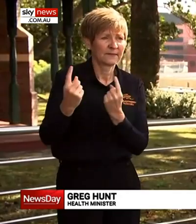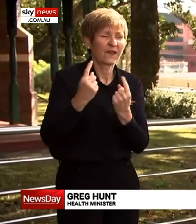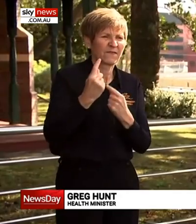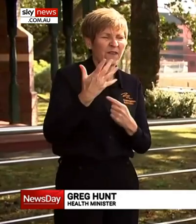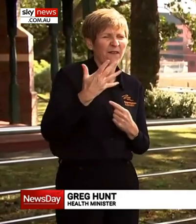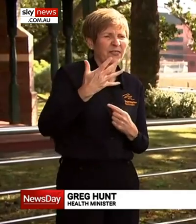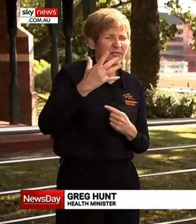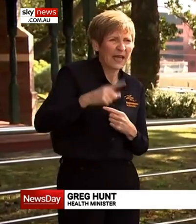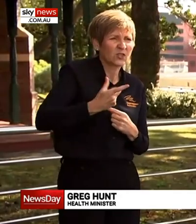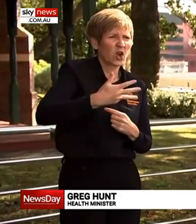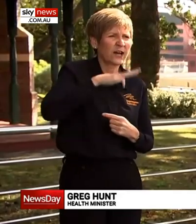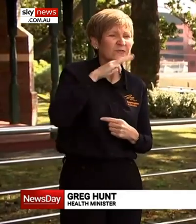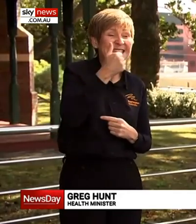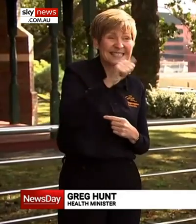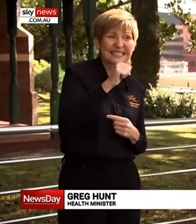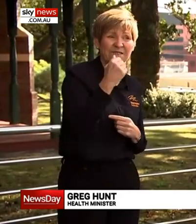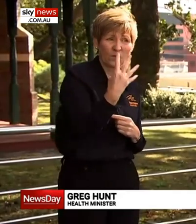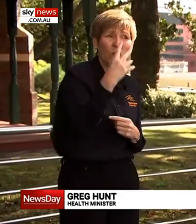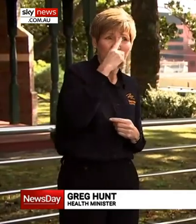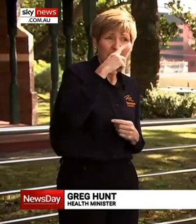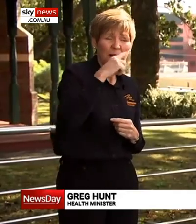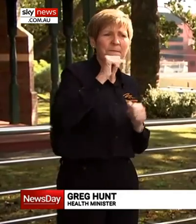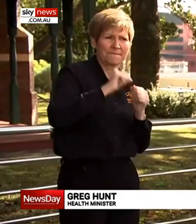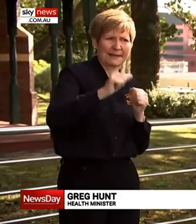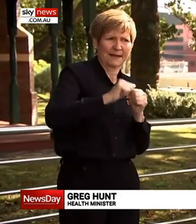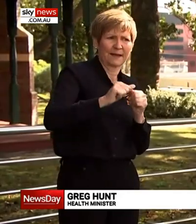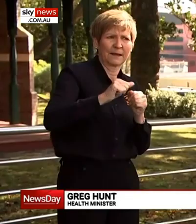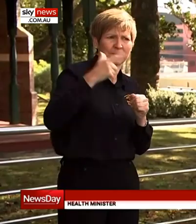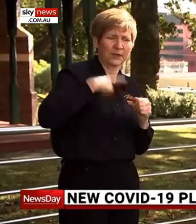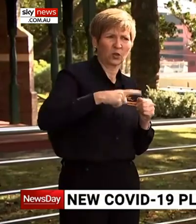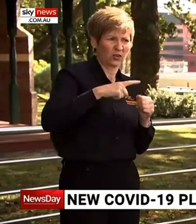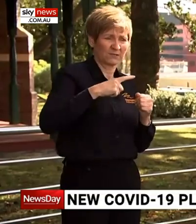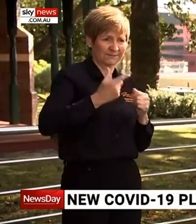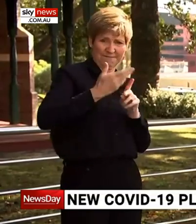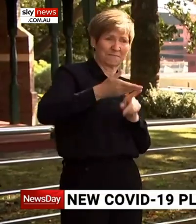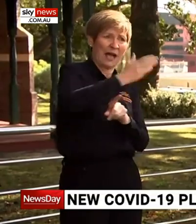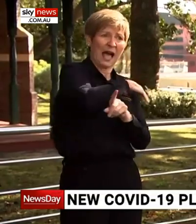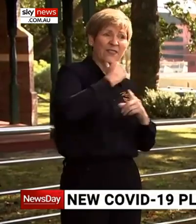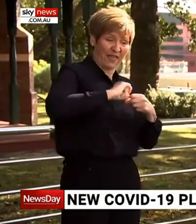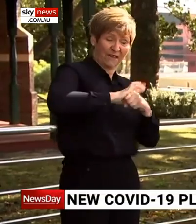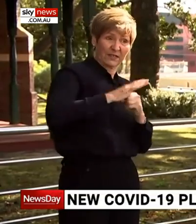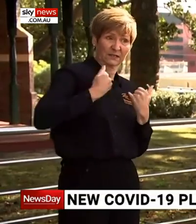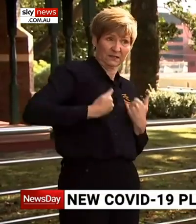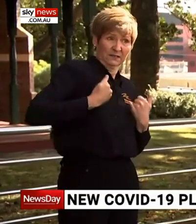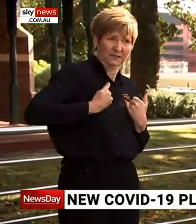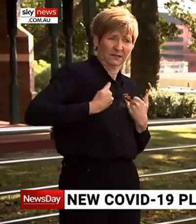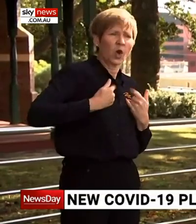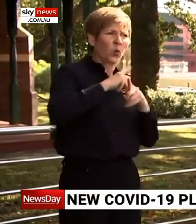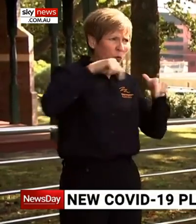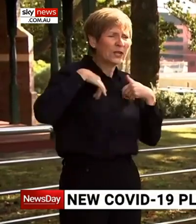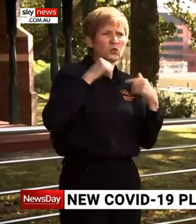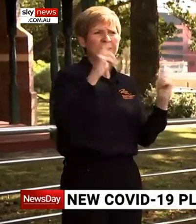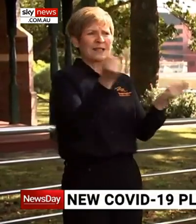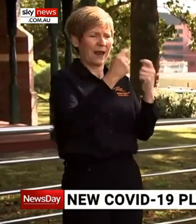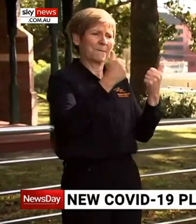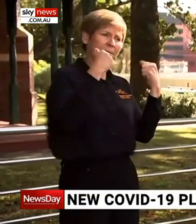5,964, who have so far recovered from coronavirus. Every one of those cases is one to be celebrated, but every one of